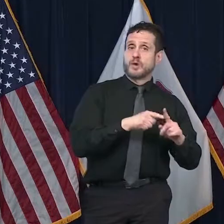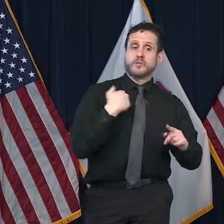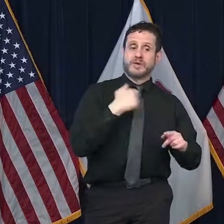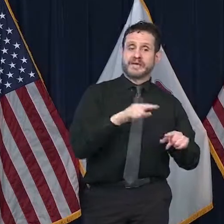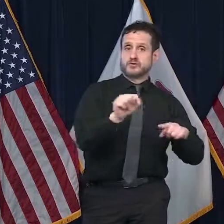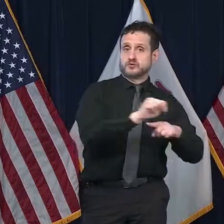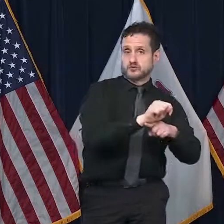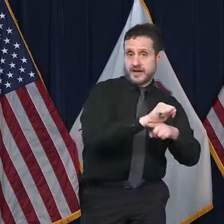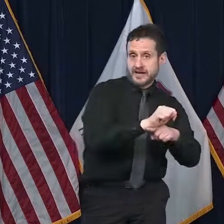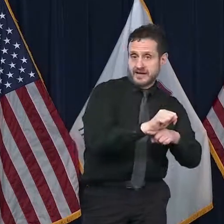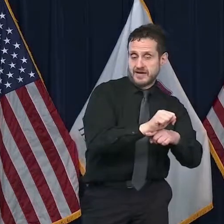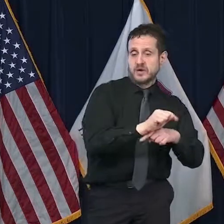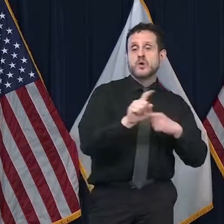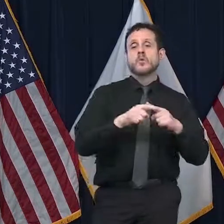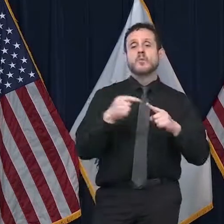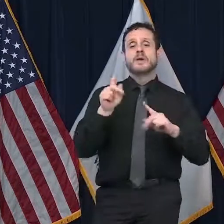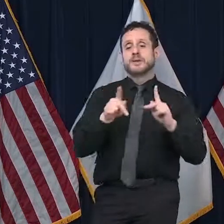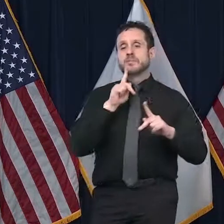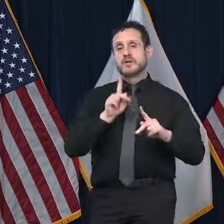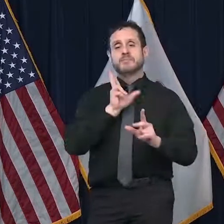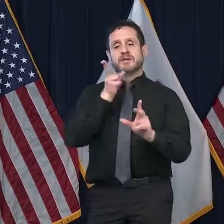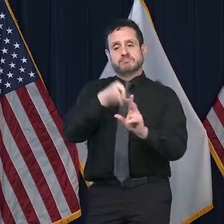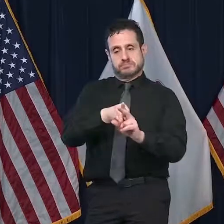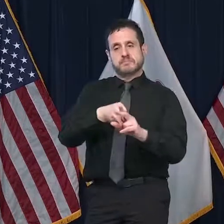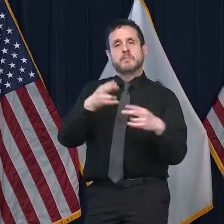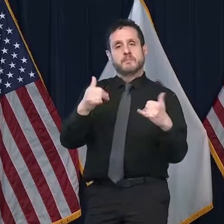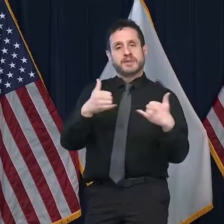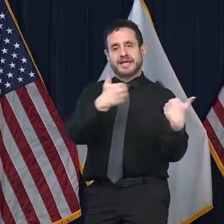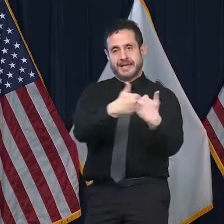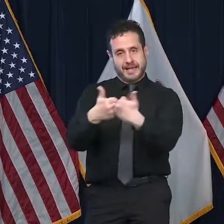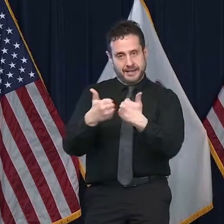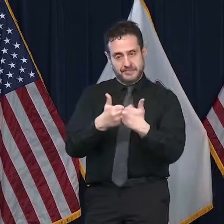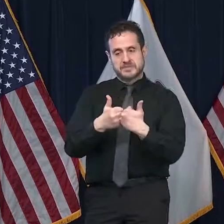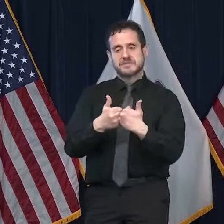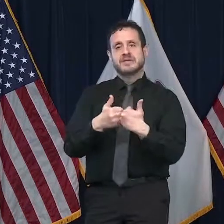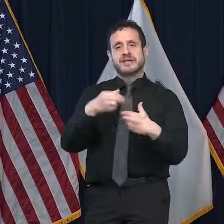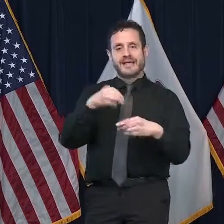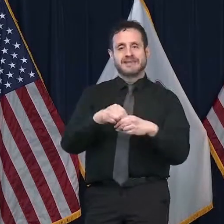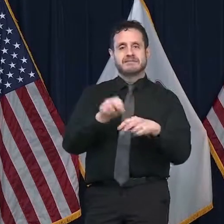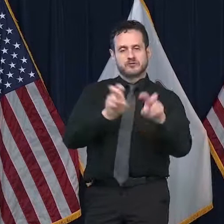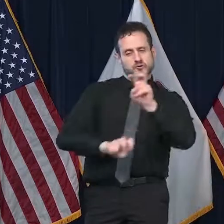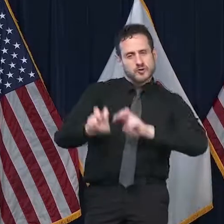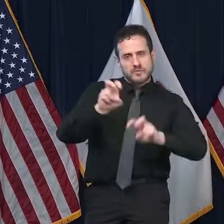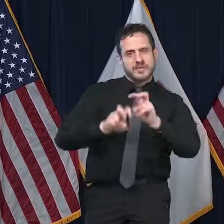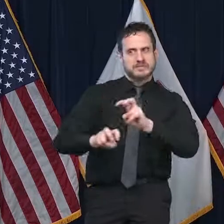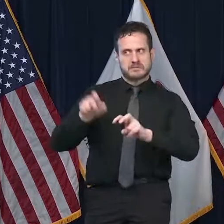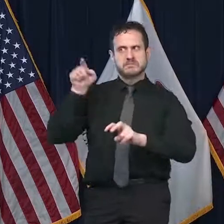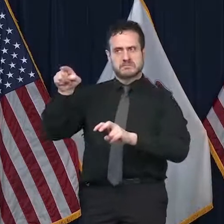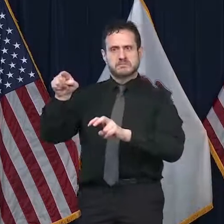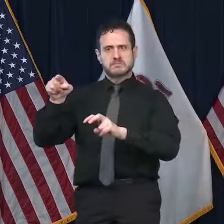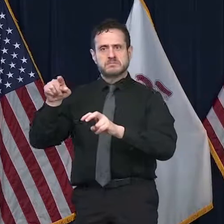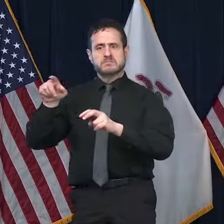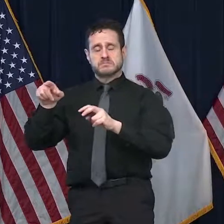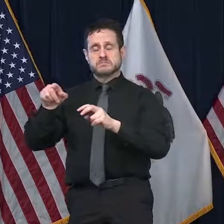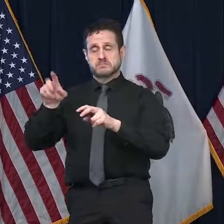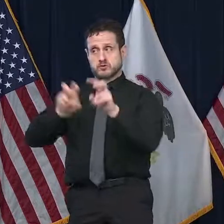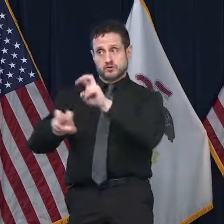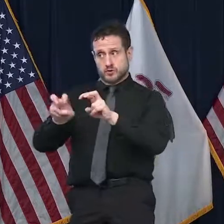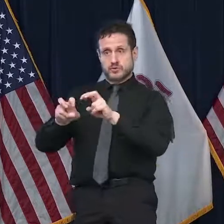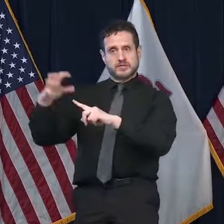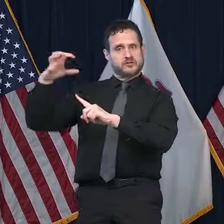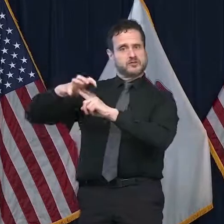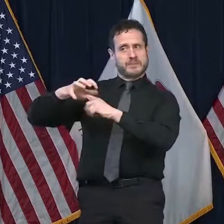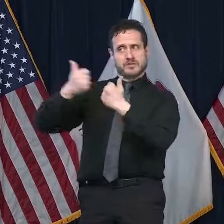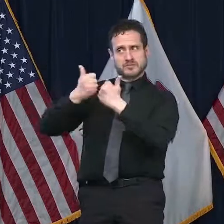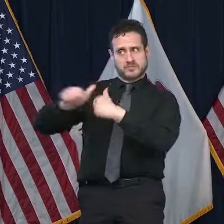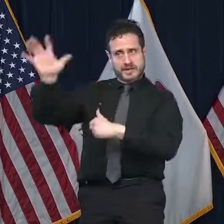when intra-conference play can be allowed. And then at the highest level, when tournaments and championship games across